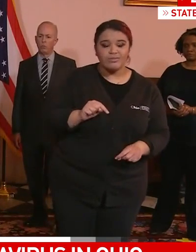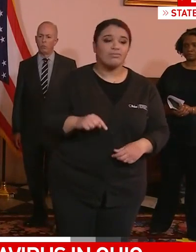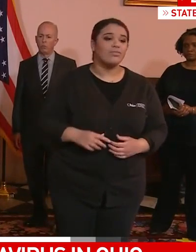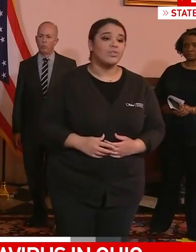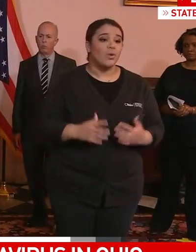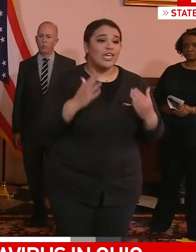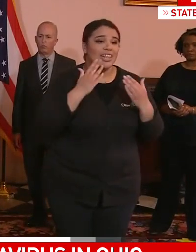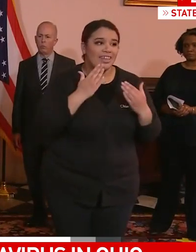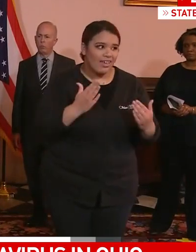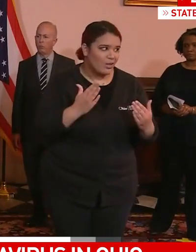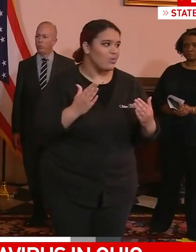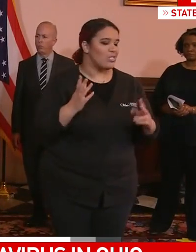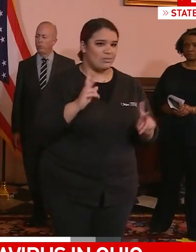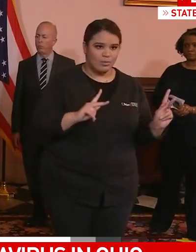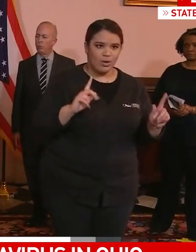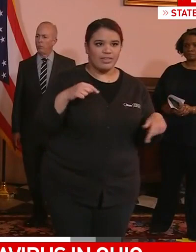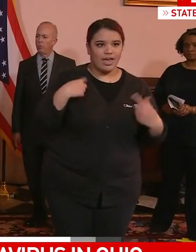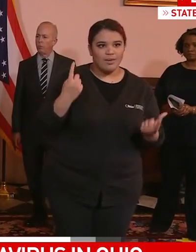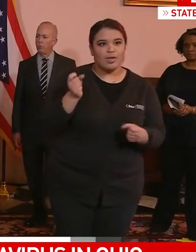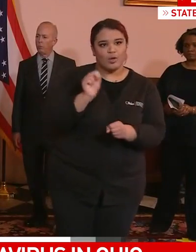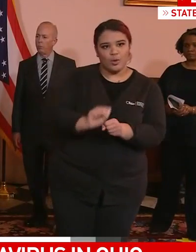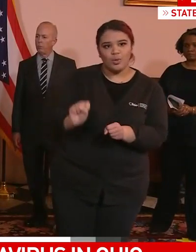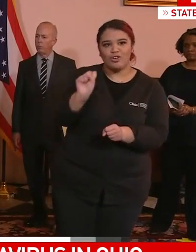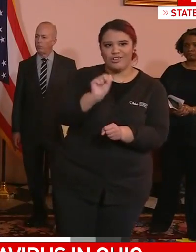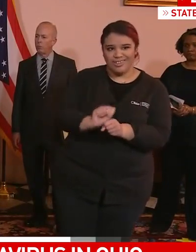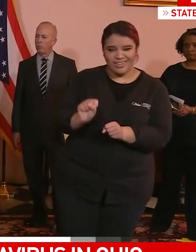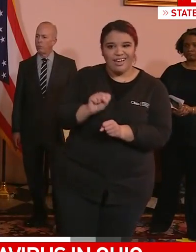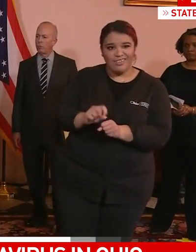So one last thing.